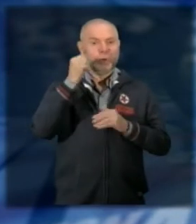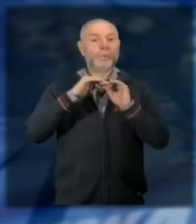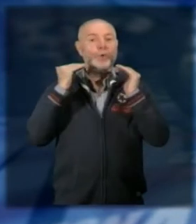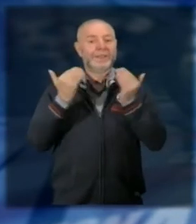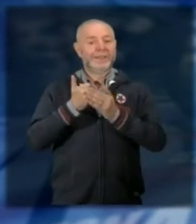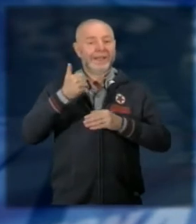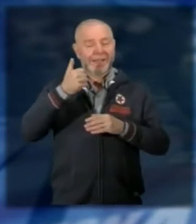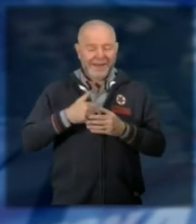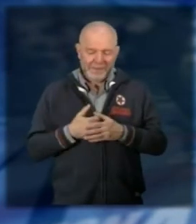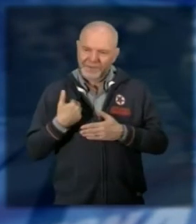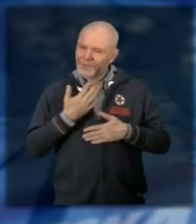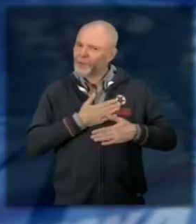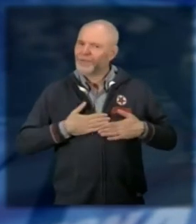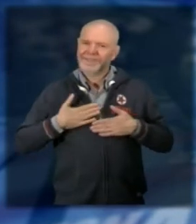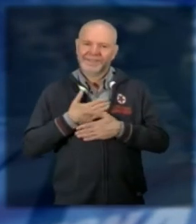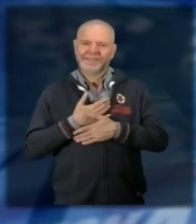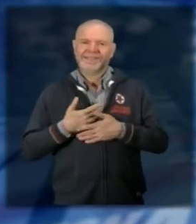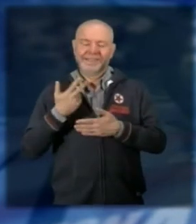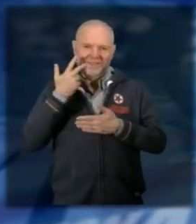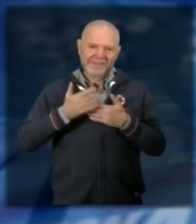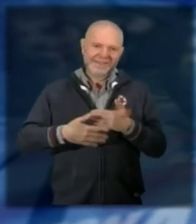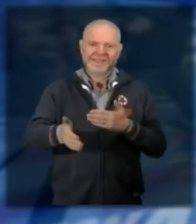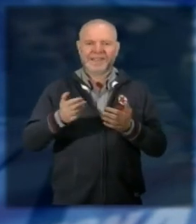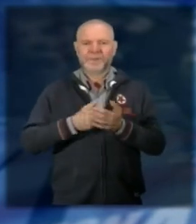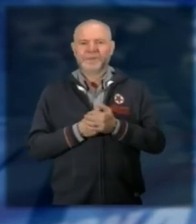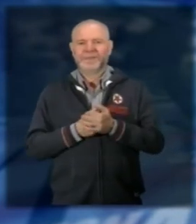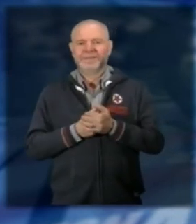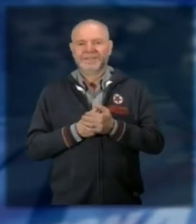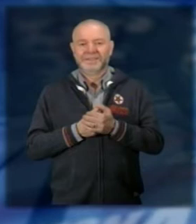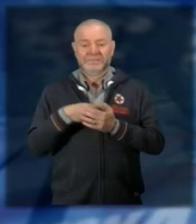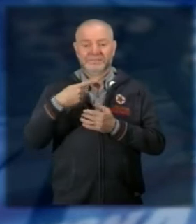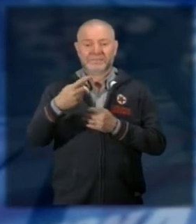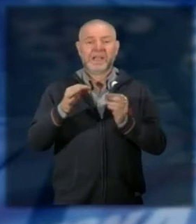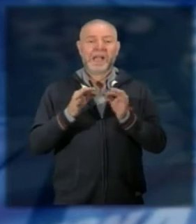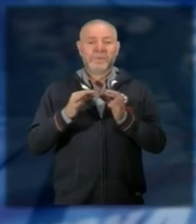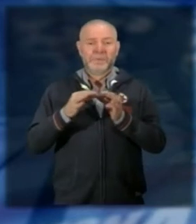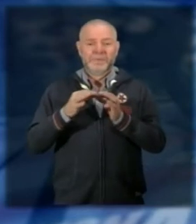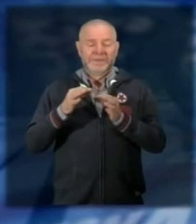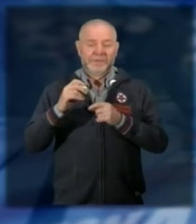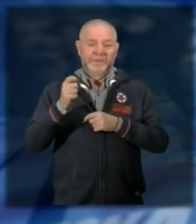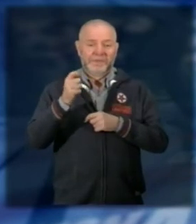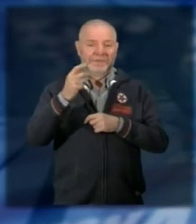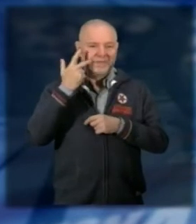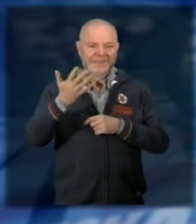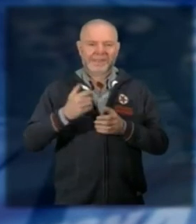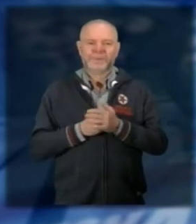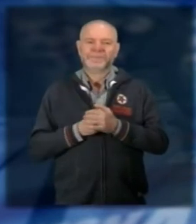now we will how bring it home for the next appointment, important results also in strada